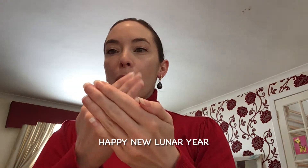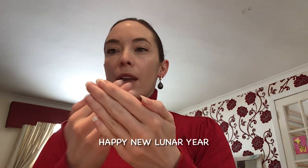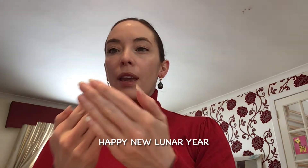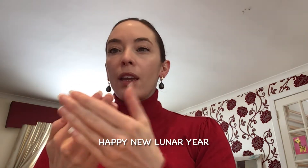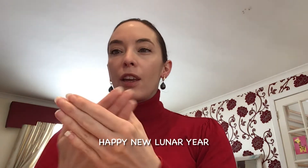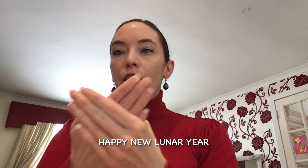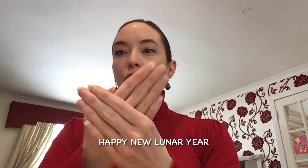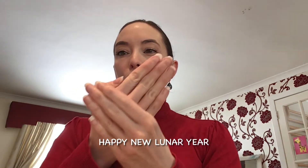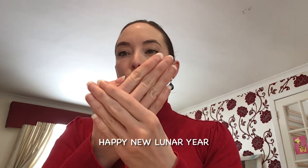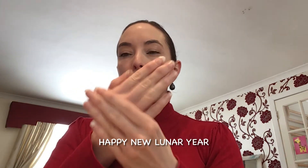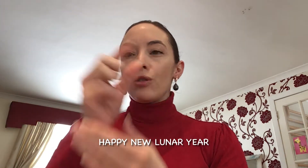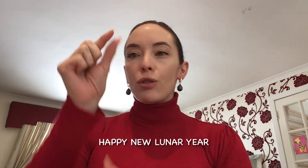Happy New